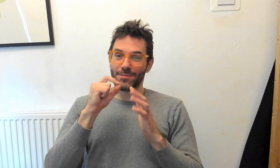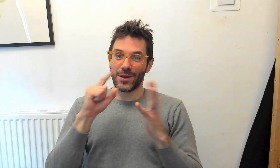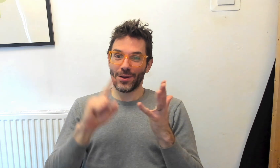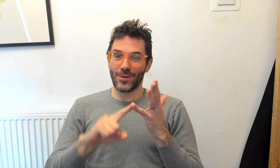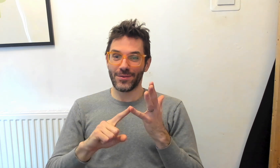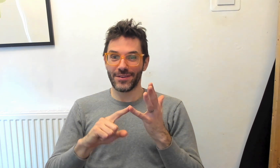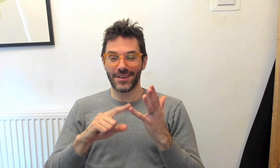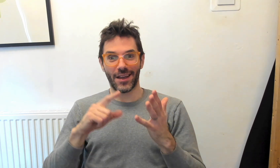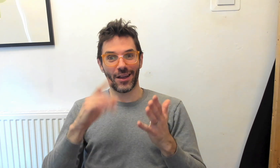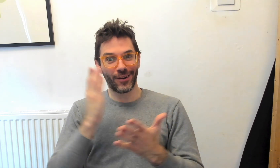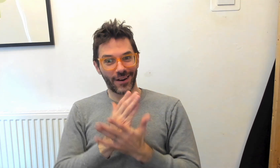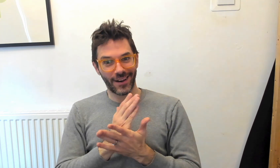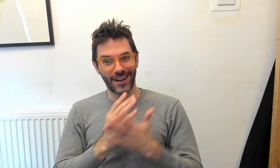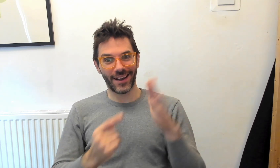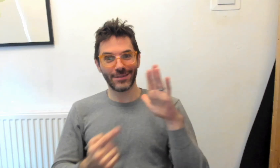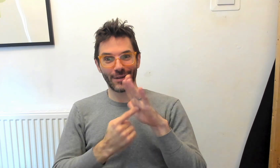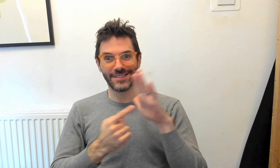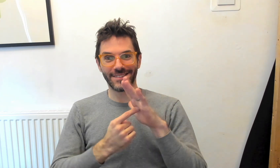GPUs are very important.